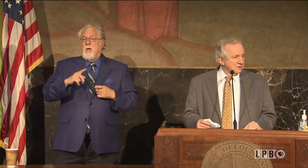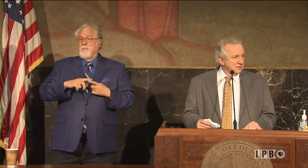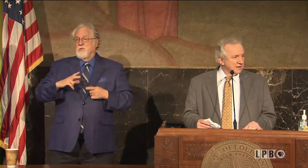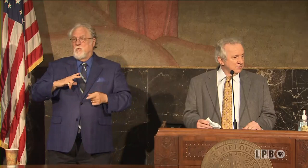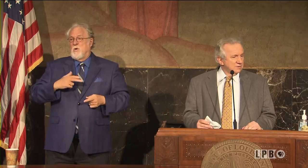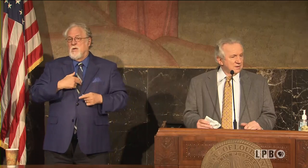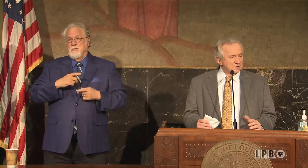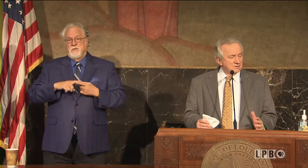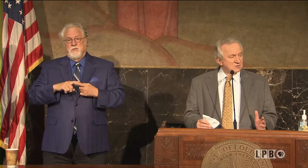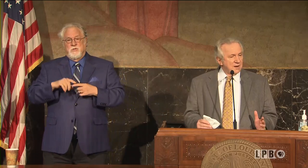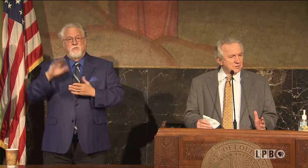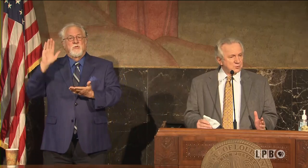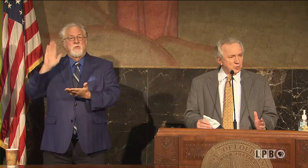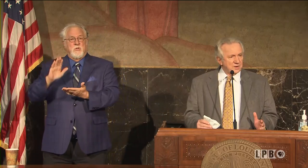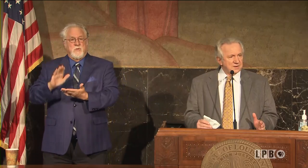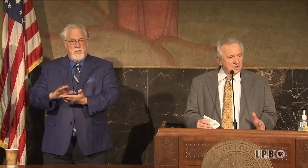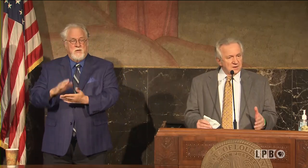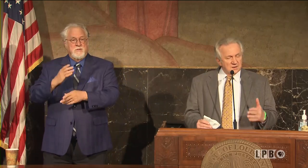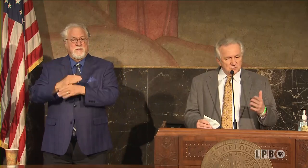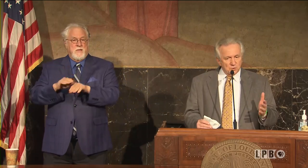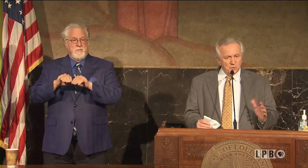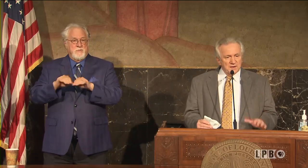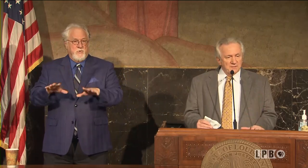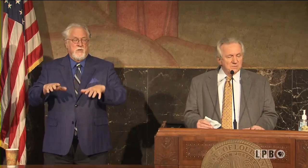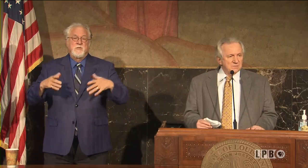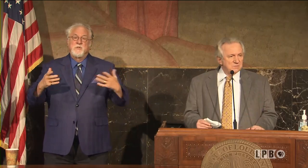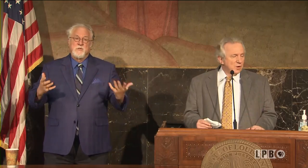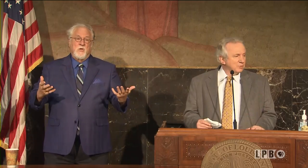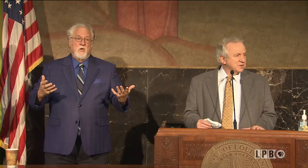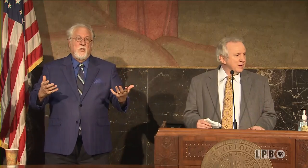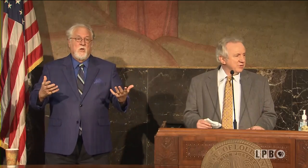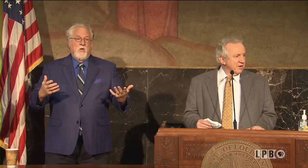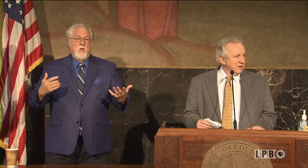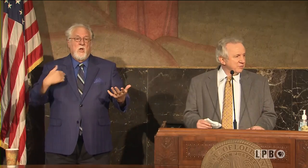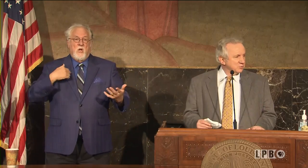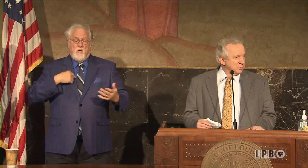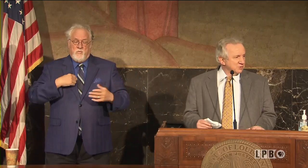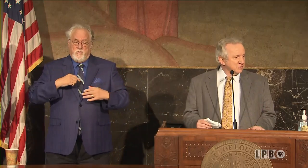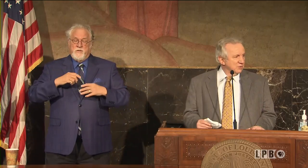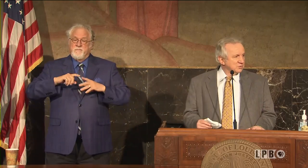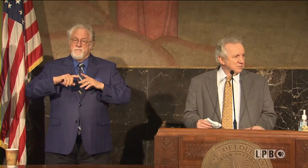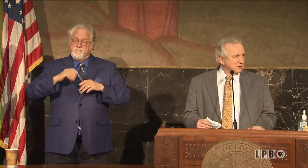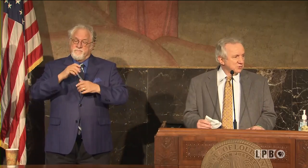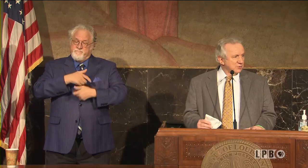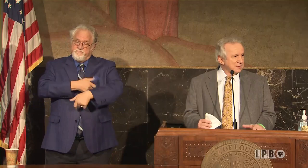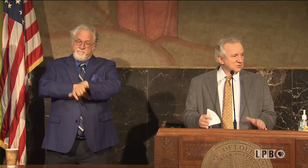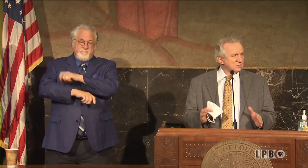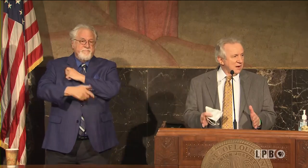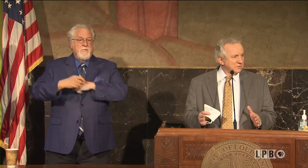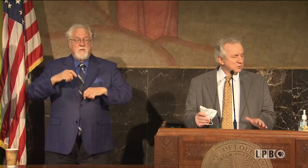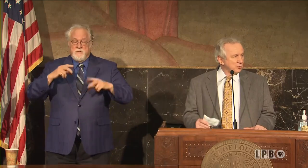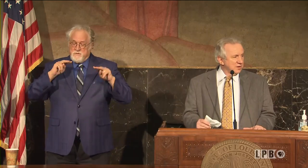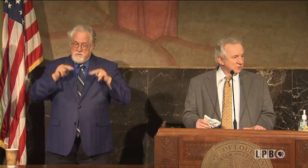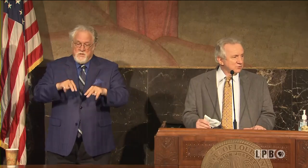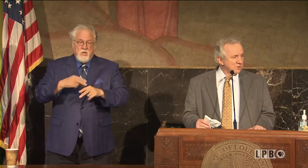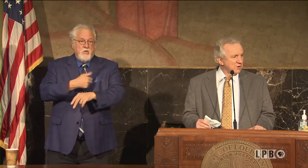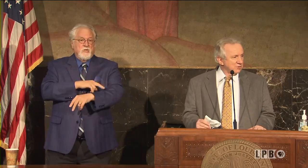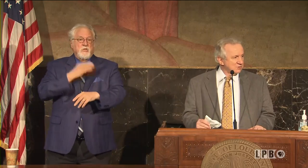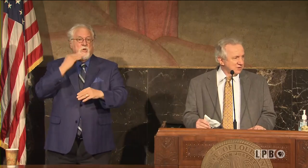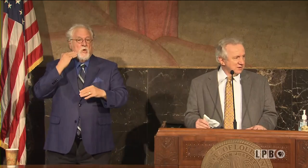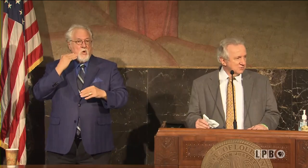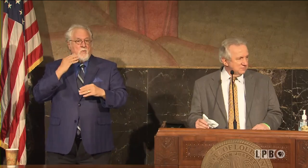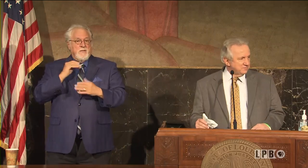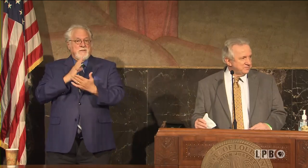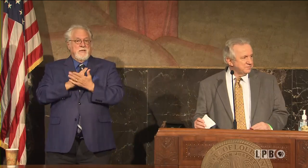slow this thing down and stop the spread. So we have doubled down on our efforts with nursing homes to make sure that we can stop the spread in those